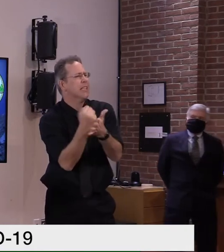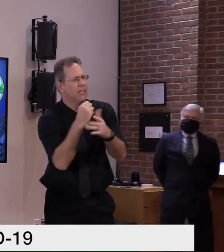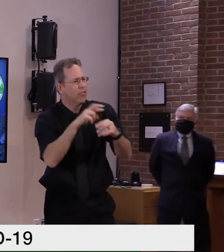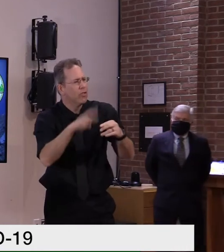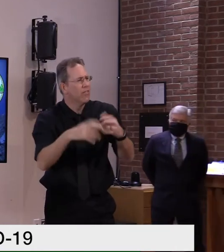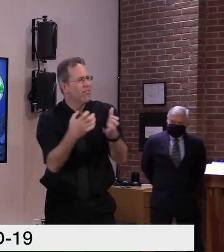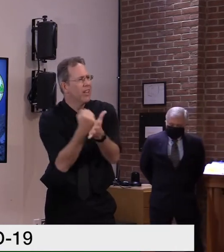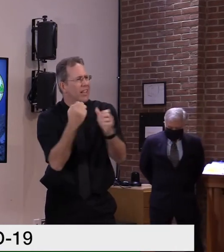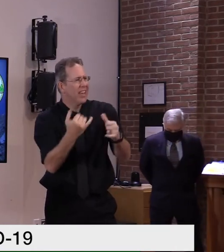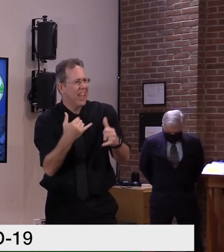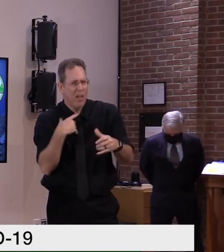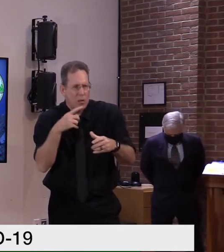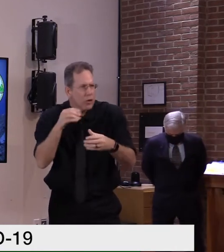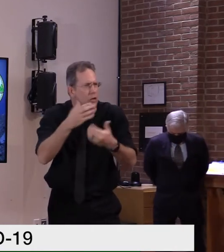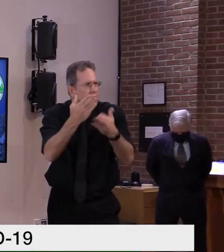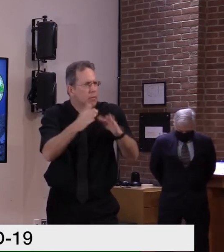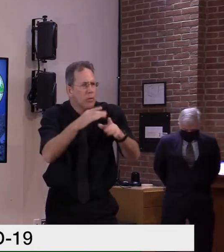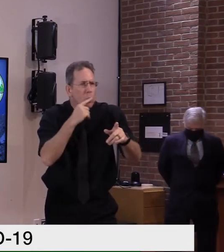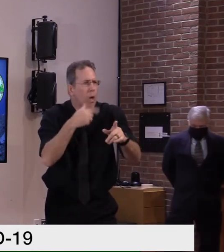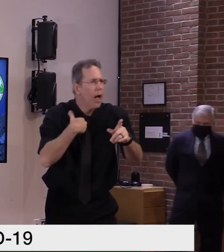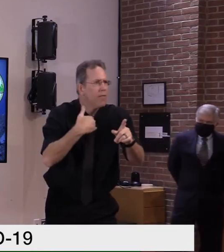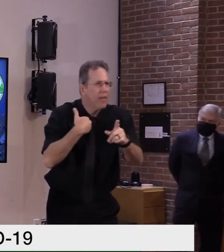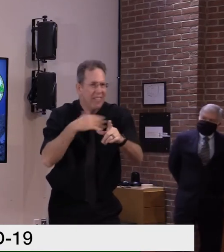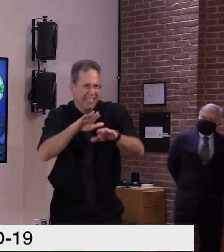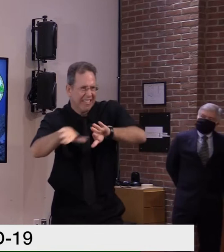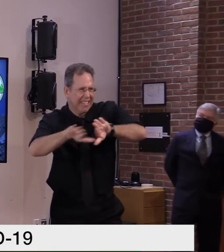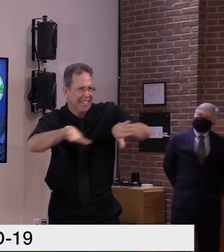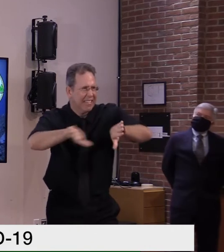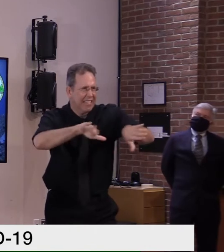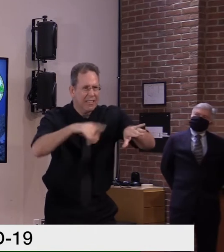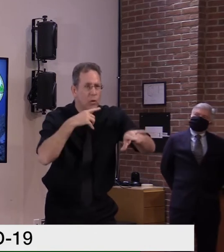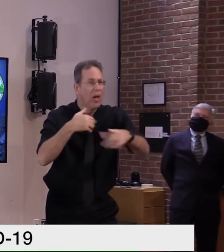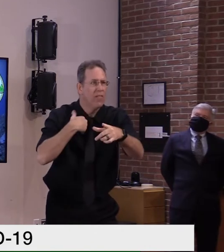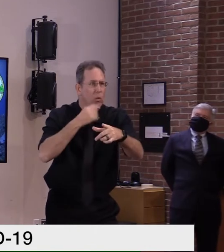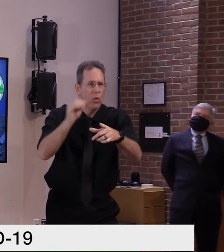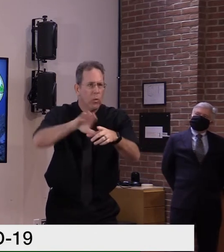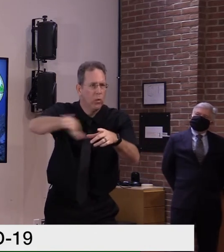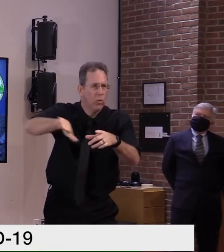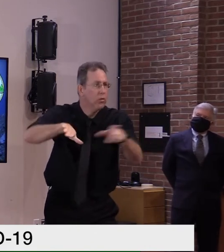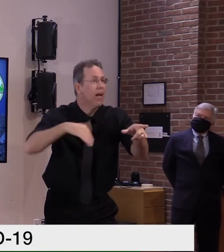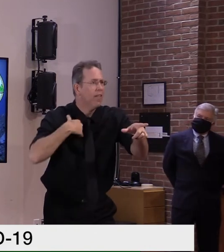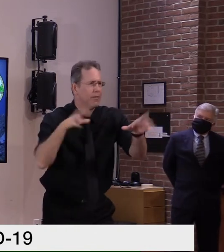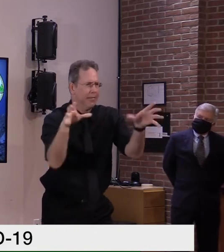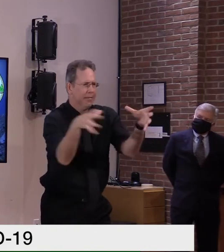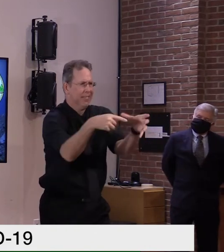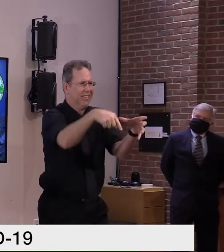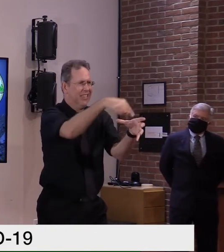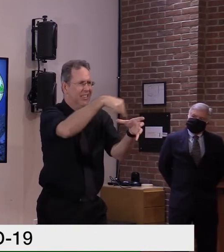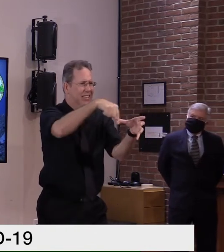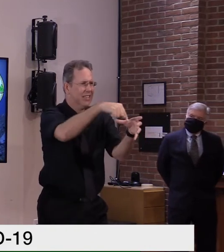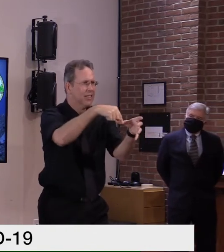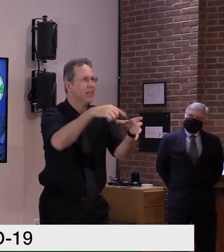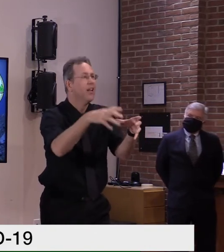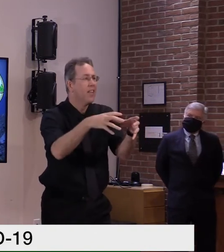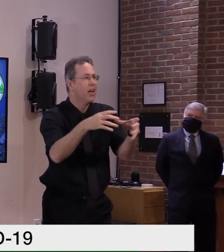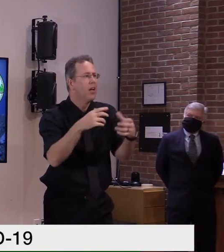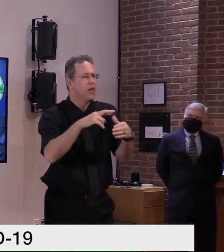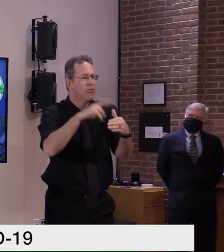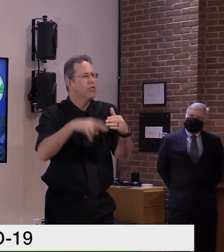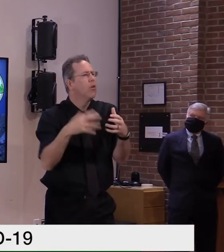infections don't spread. So a positive test on an antigen test, which is available very quickly, would